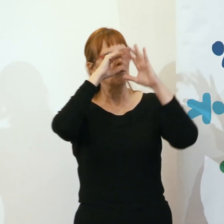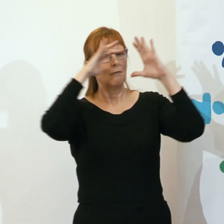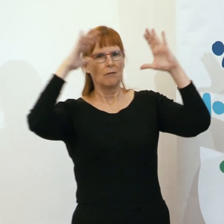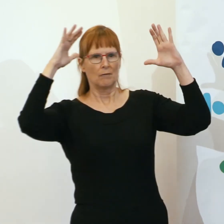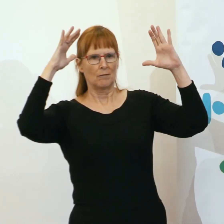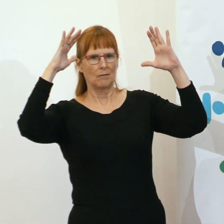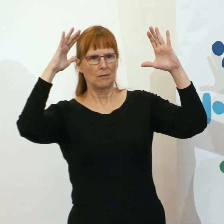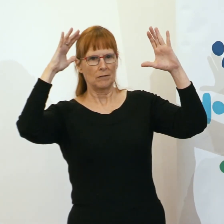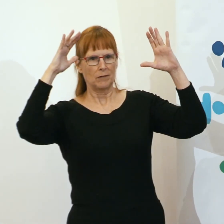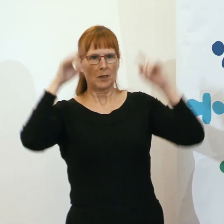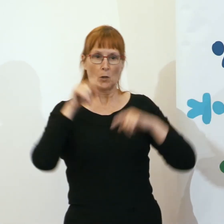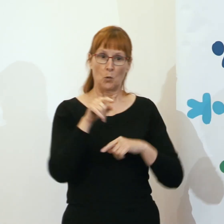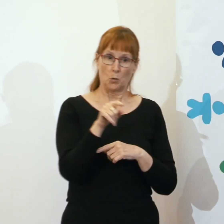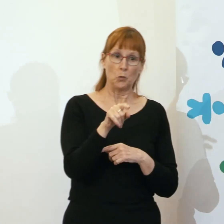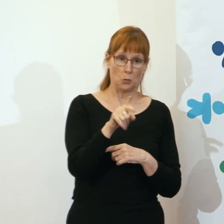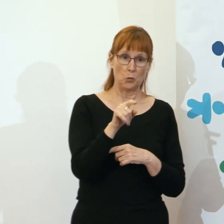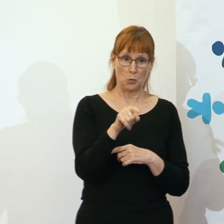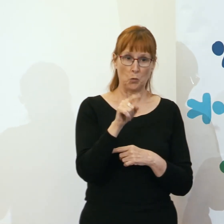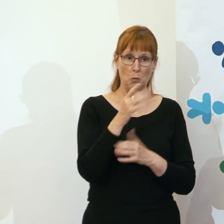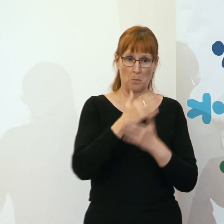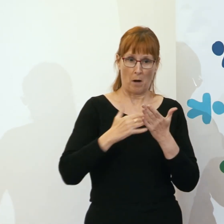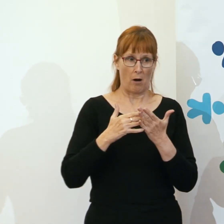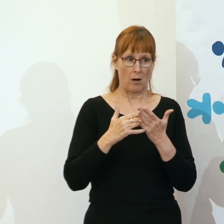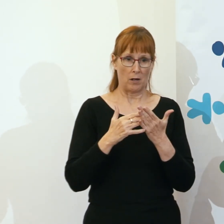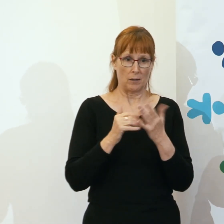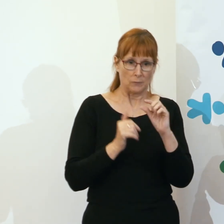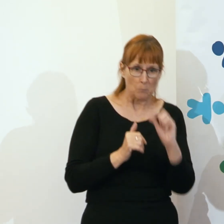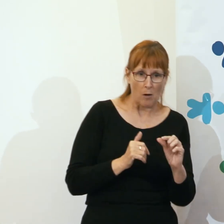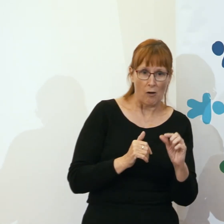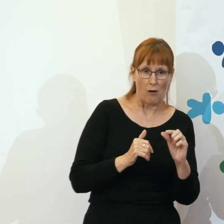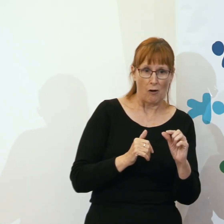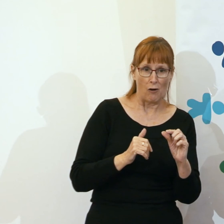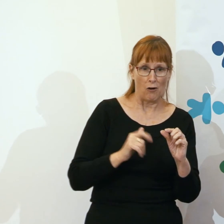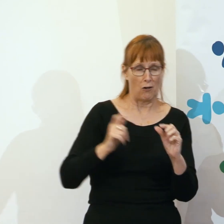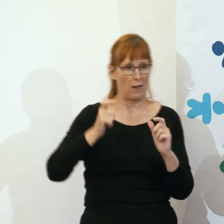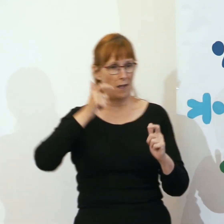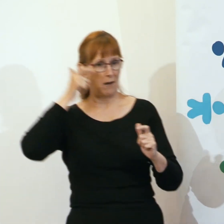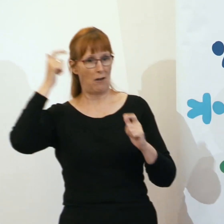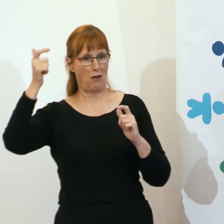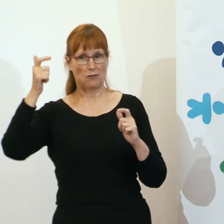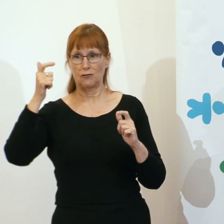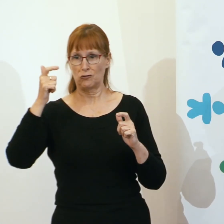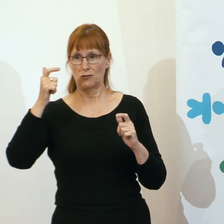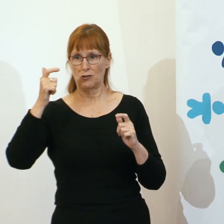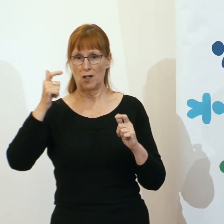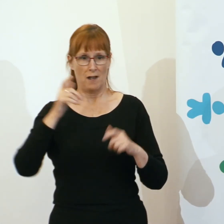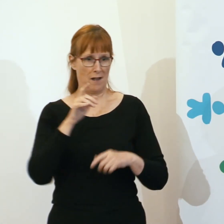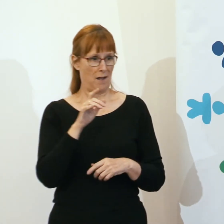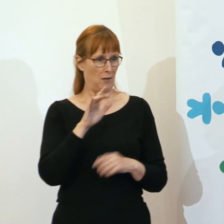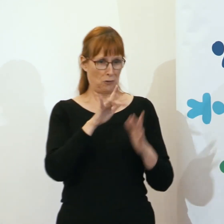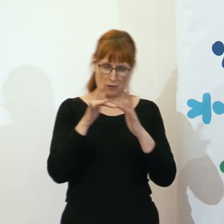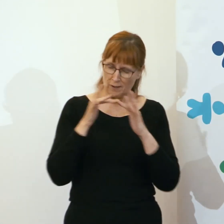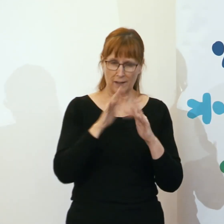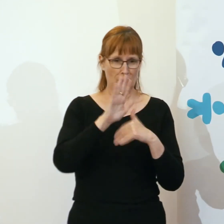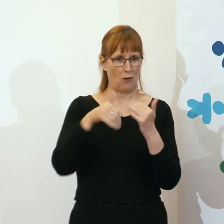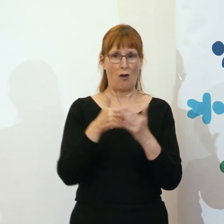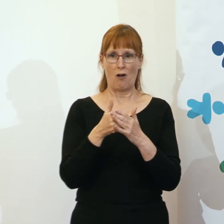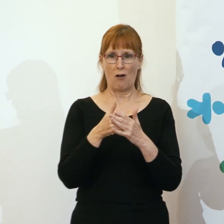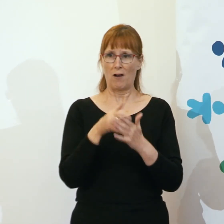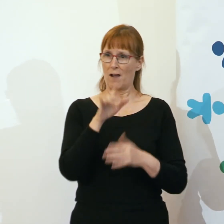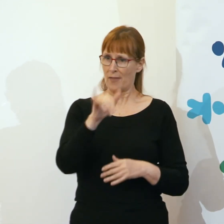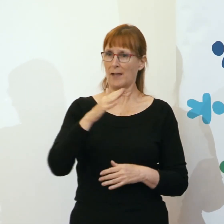and large. We are all connected. And this is my joy. Thank you.